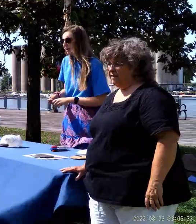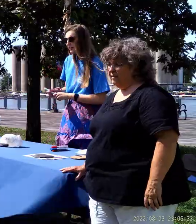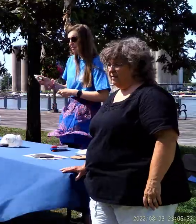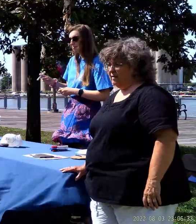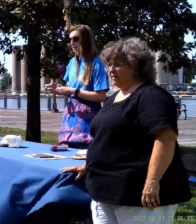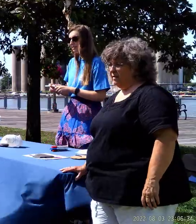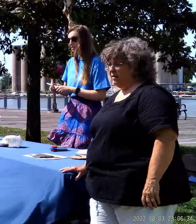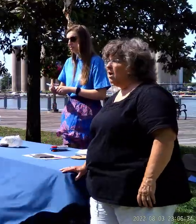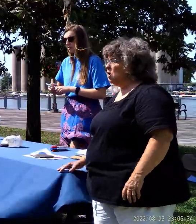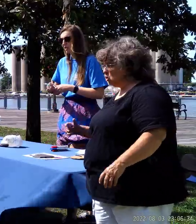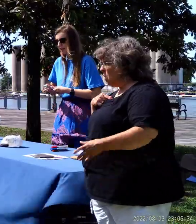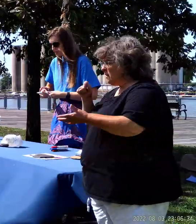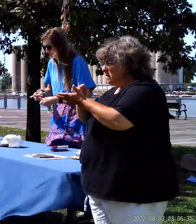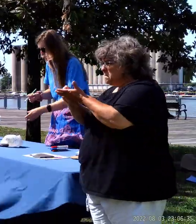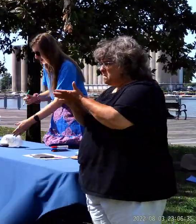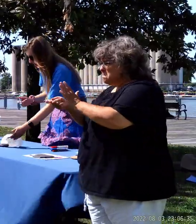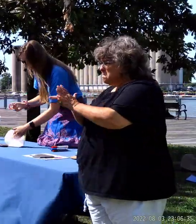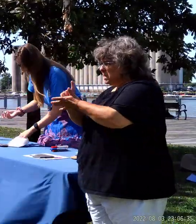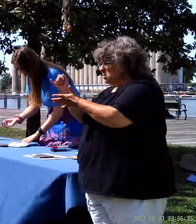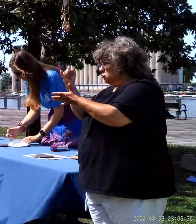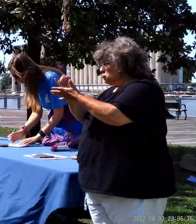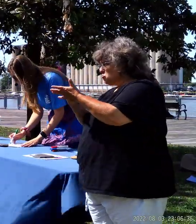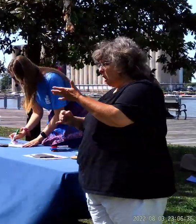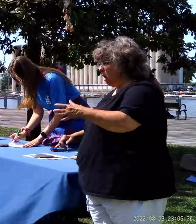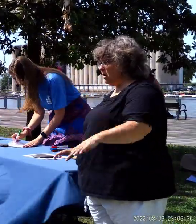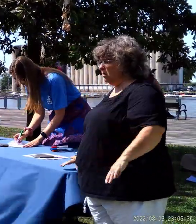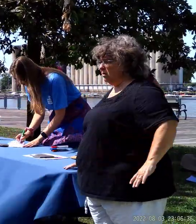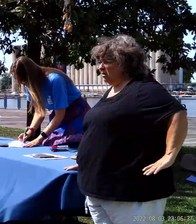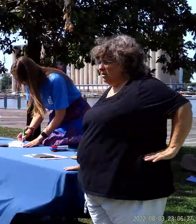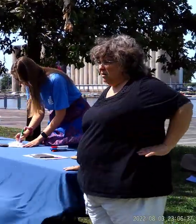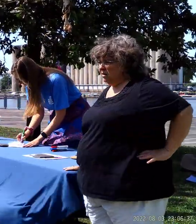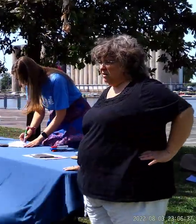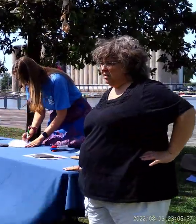I'll give you guys a minute to draw your design.